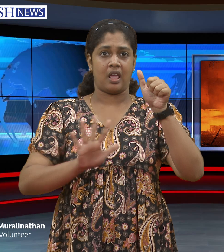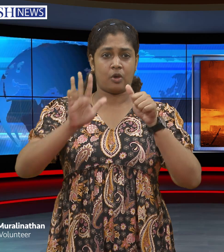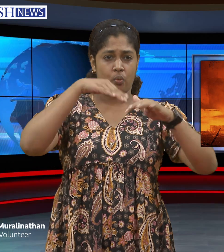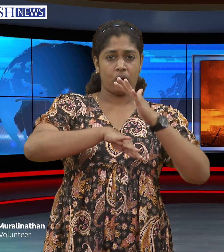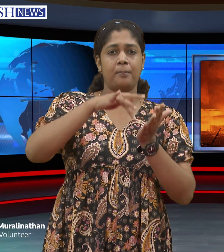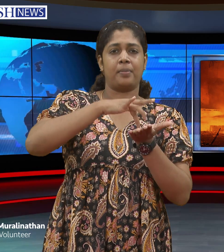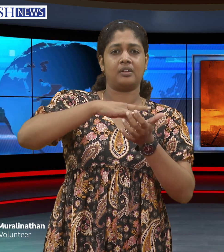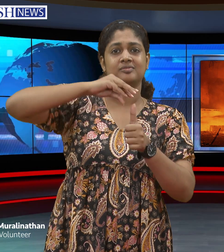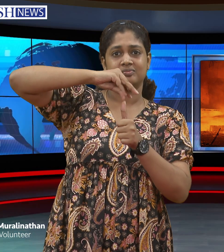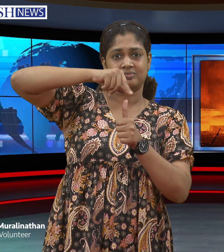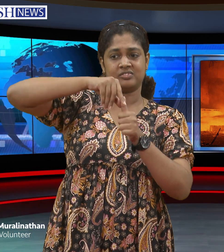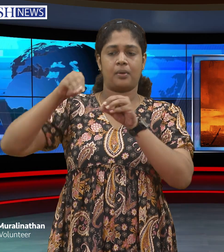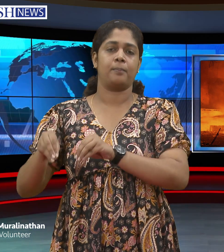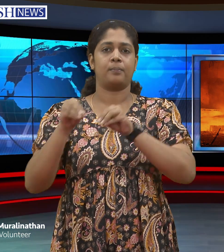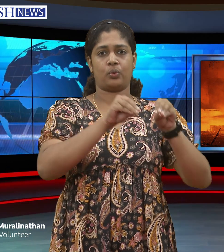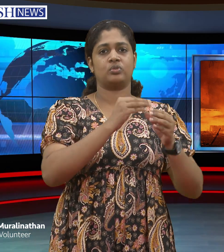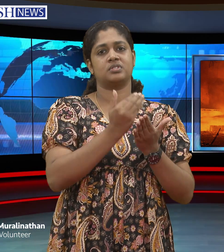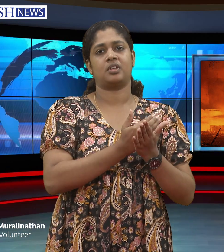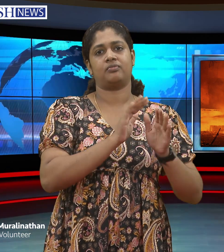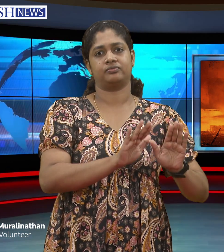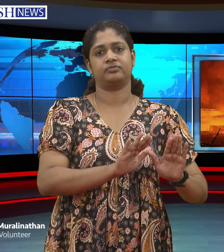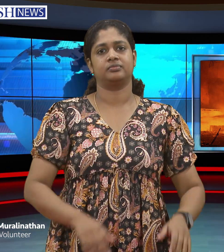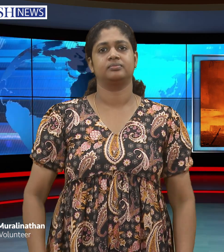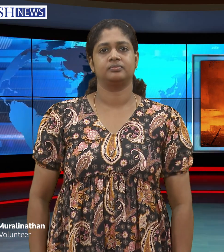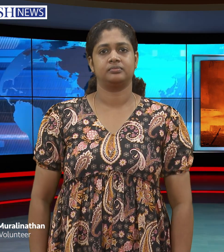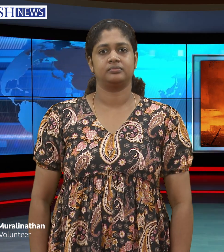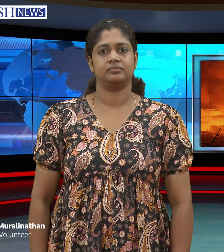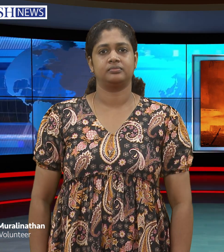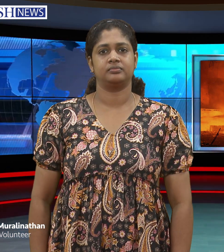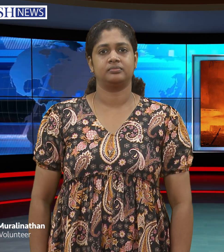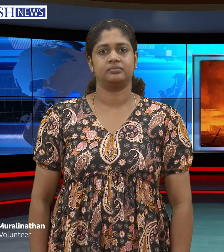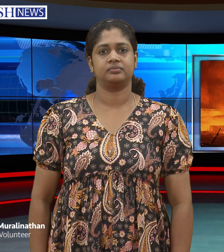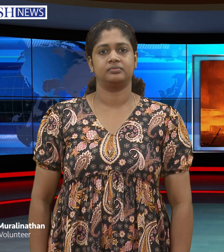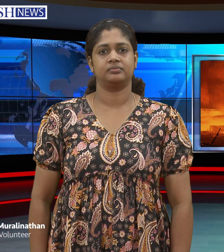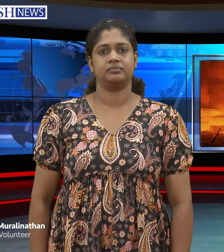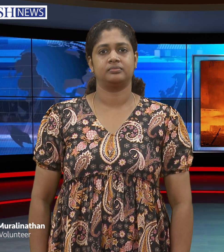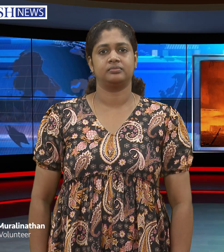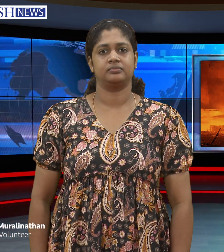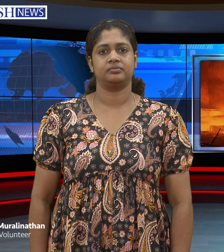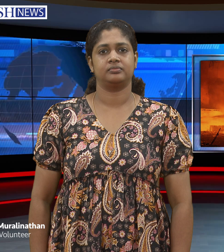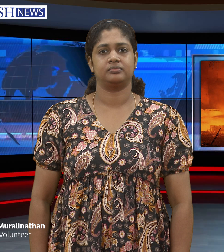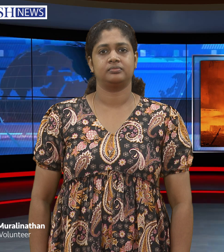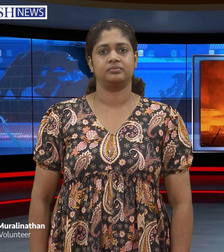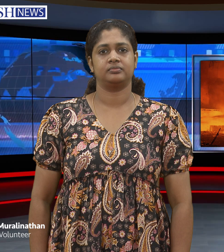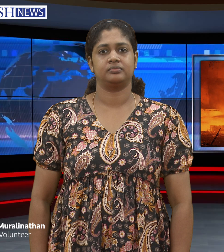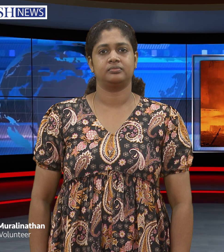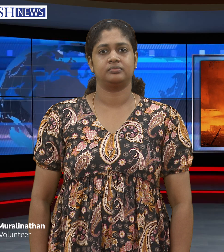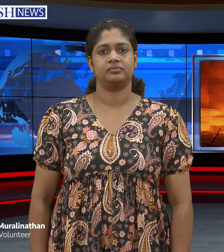the capital and from other cities being targeted by Israeli strikes, while more than 100 students have crossed the border